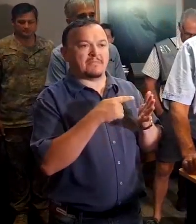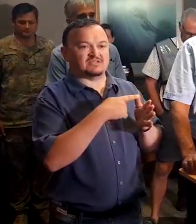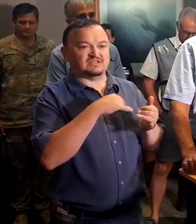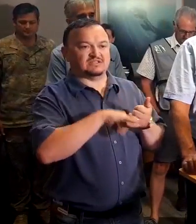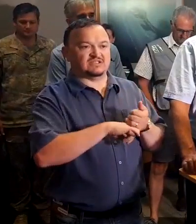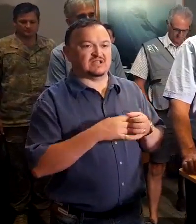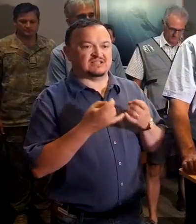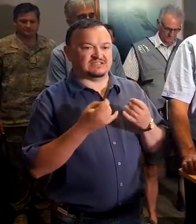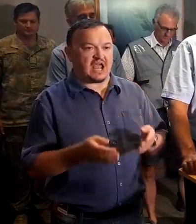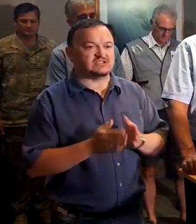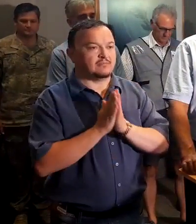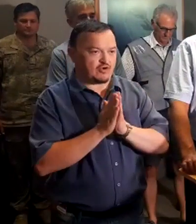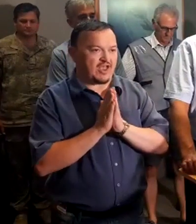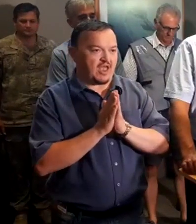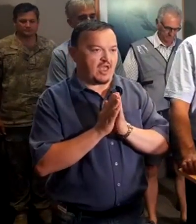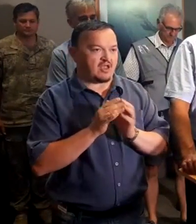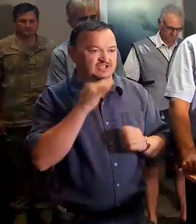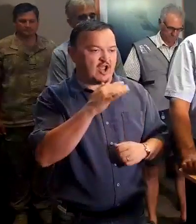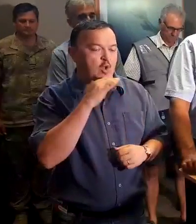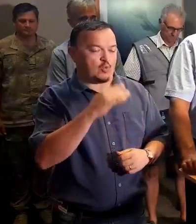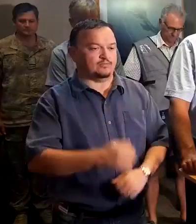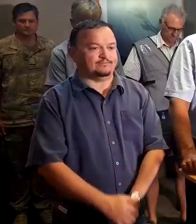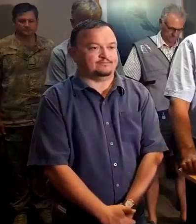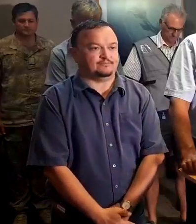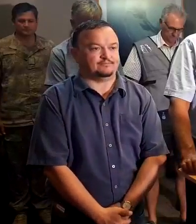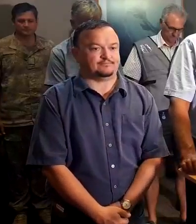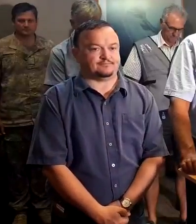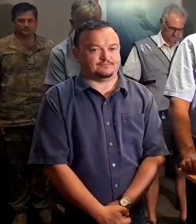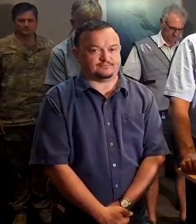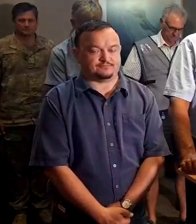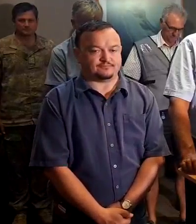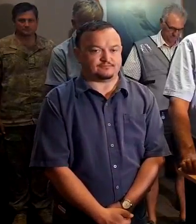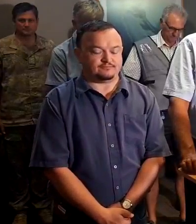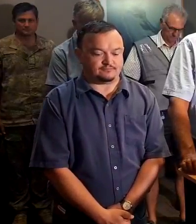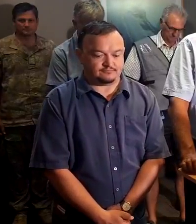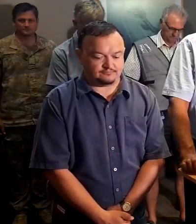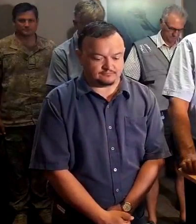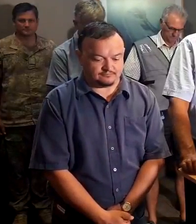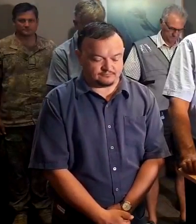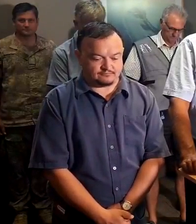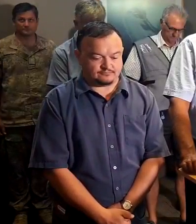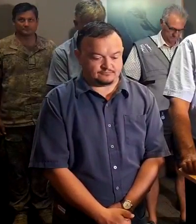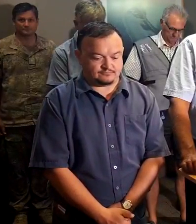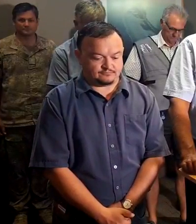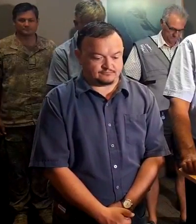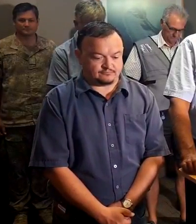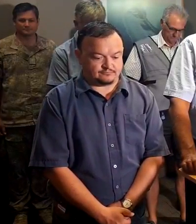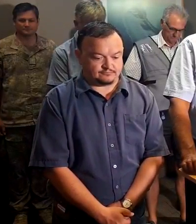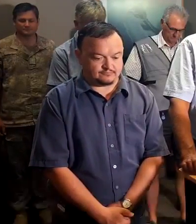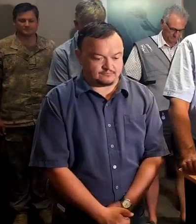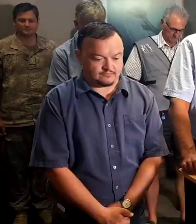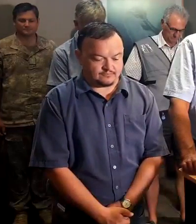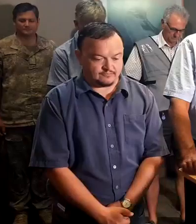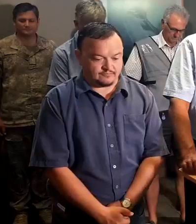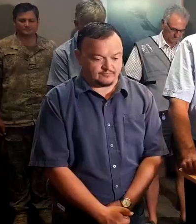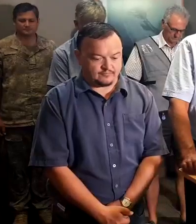whakaaro e te karakia e tīmatanga ki tēnei wā. Whakatau, whakatau, te ama ki te